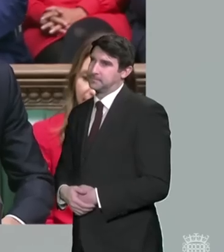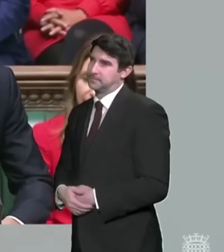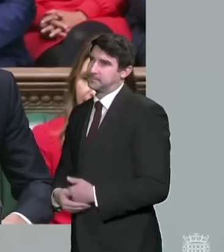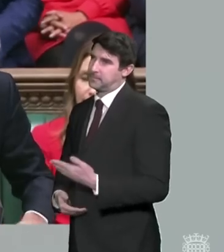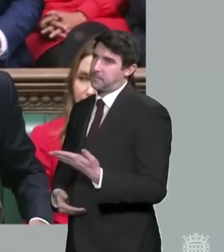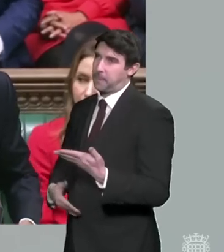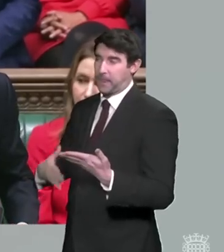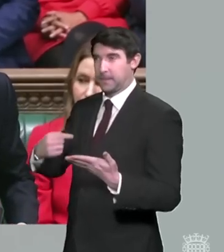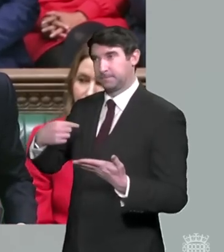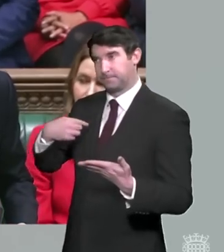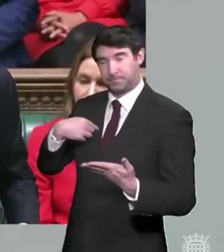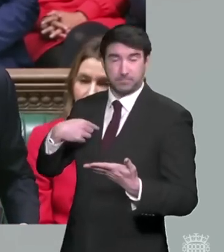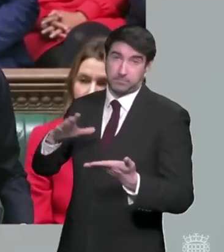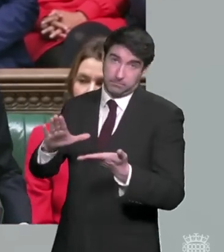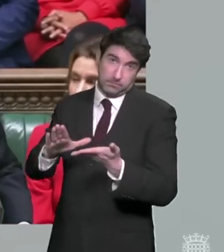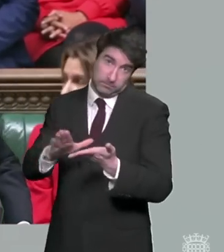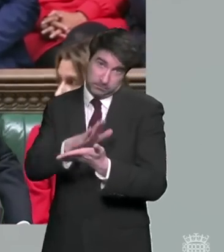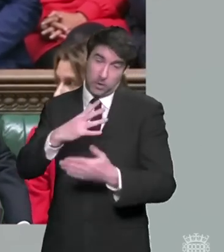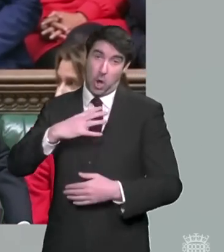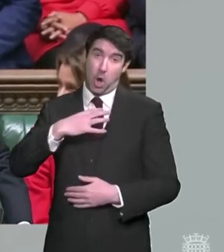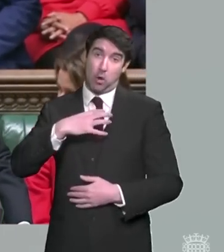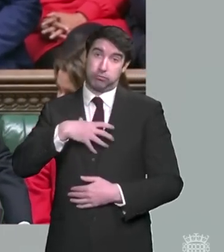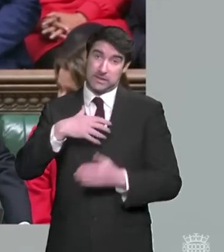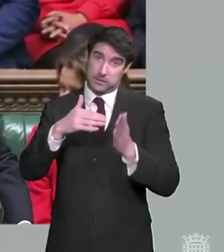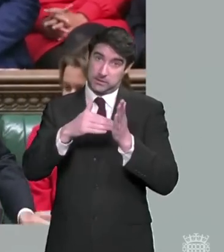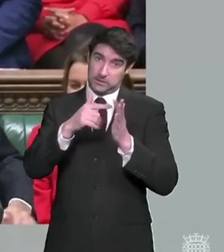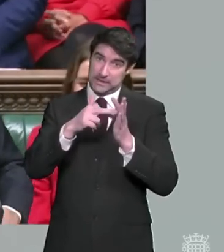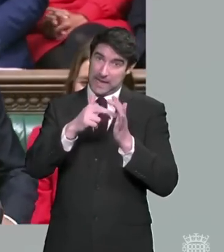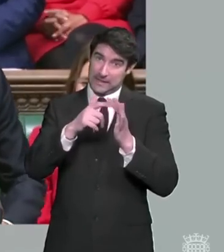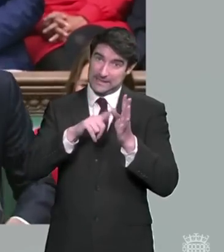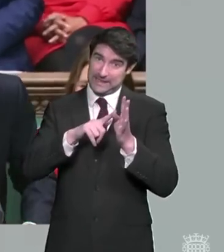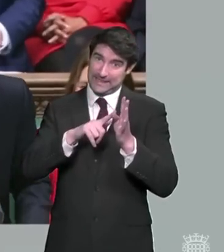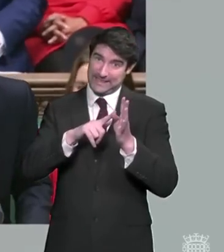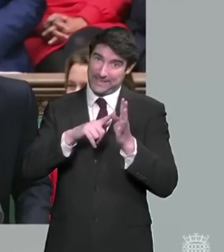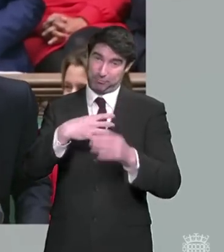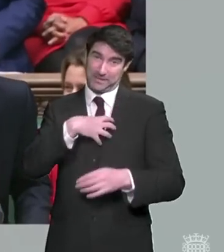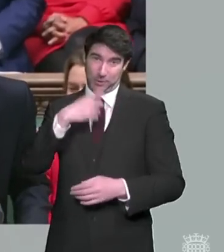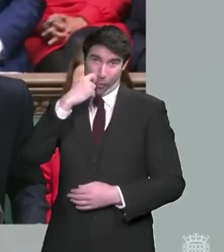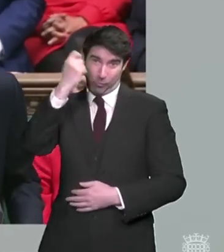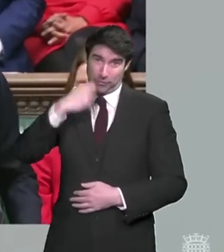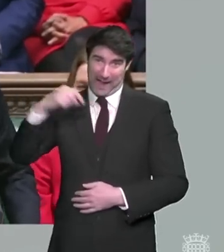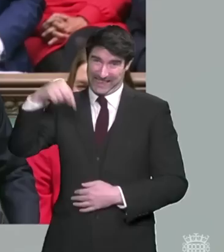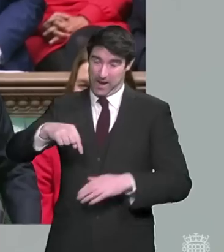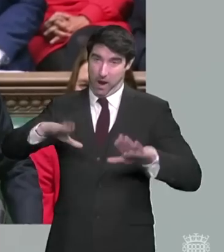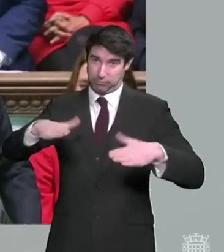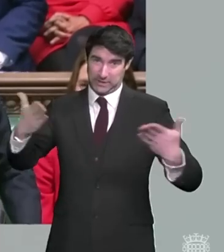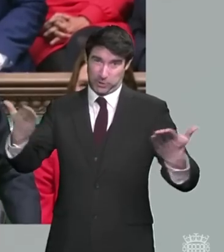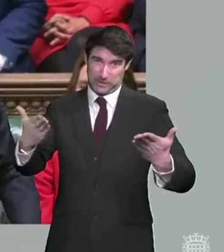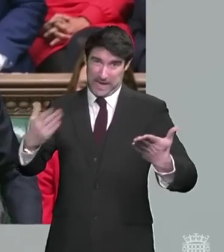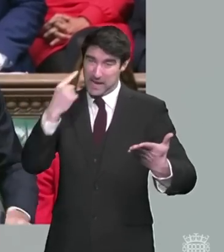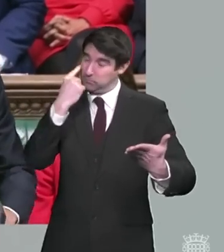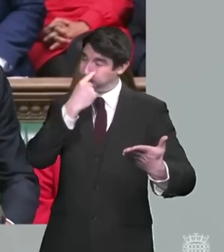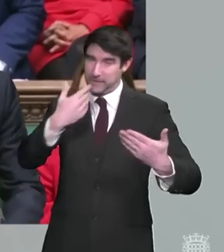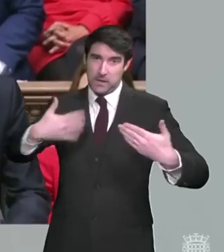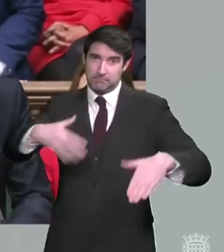Mr. Speaker, I'm delighted that President Zelensky is here in the United Kingdom today. It is a testament to the unbreakable